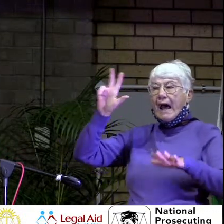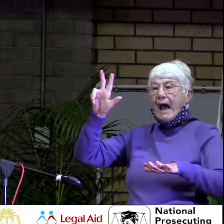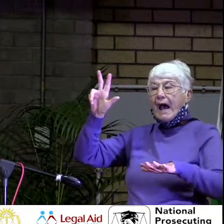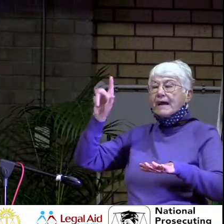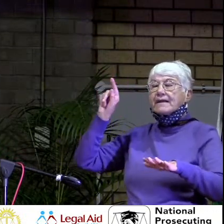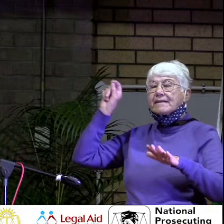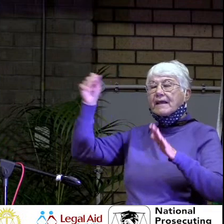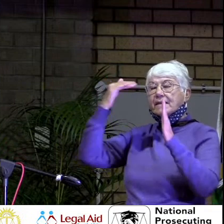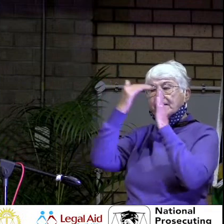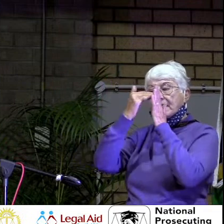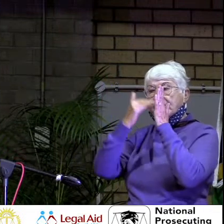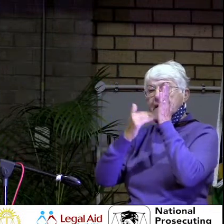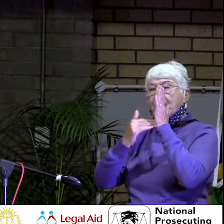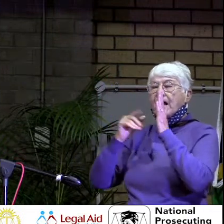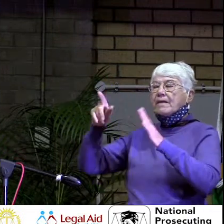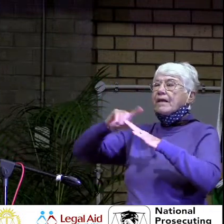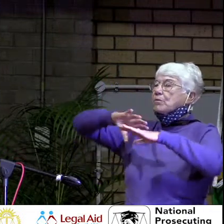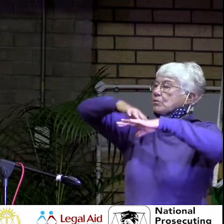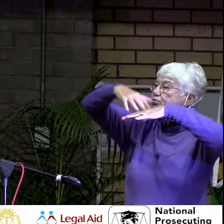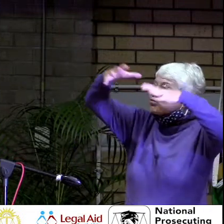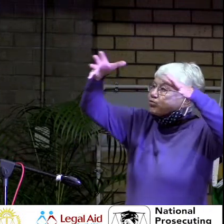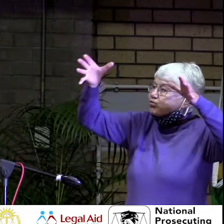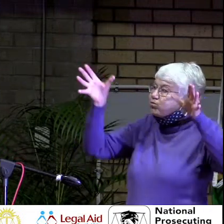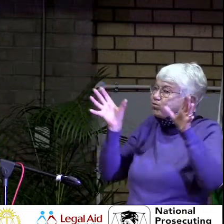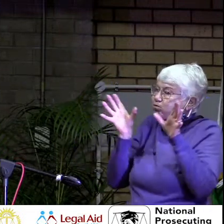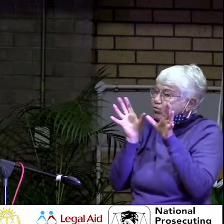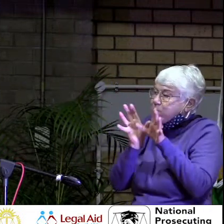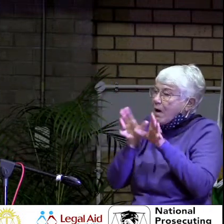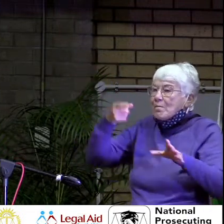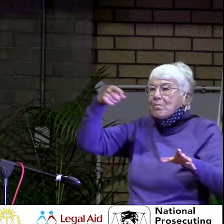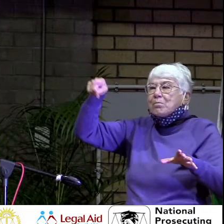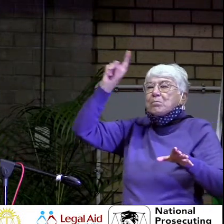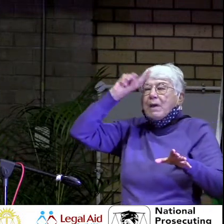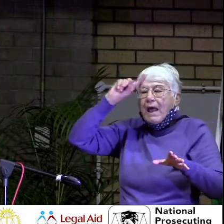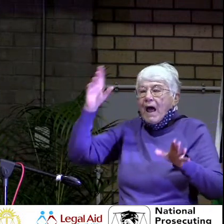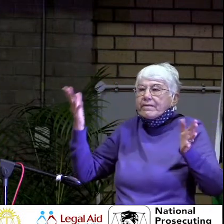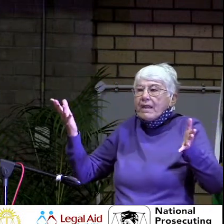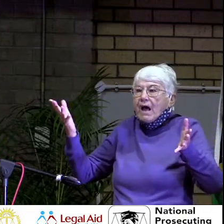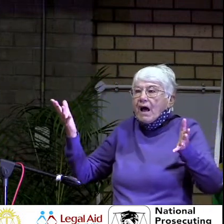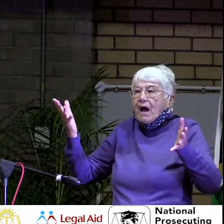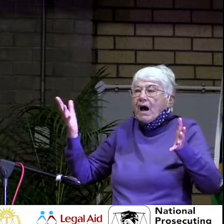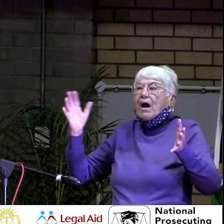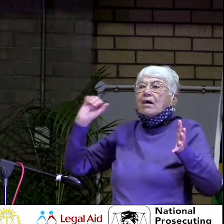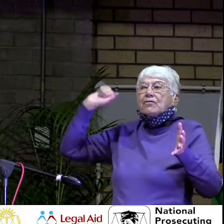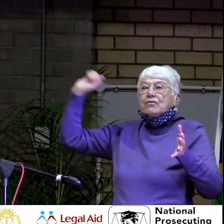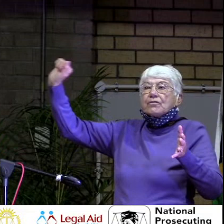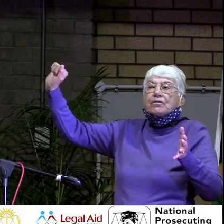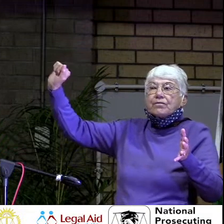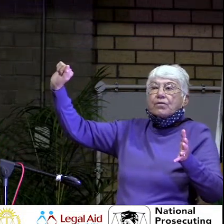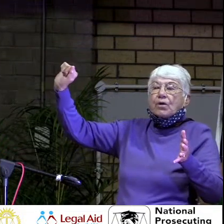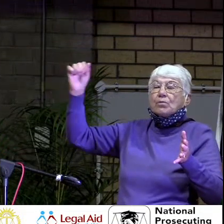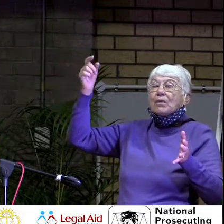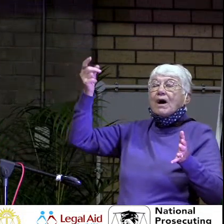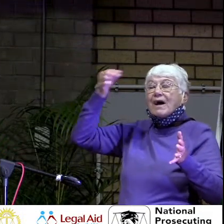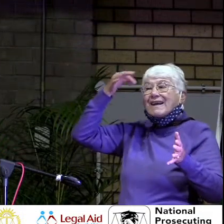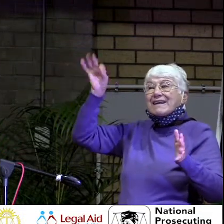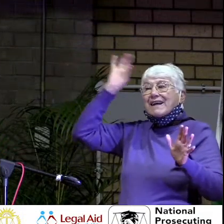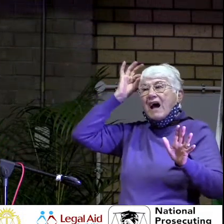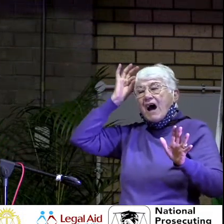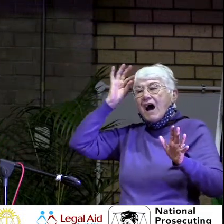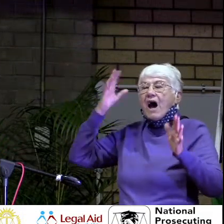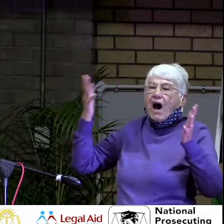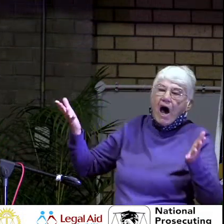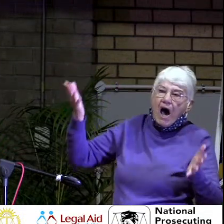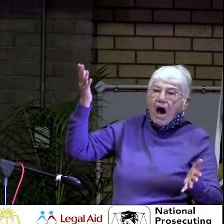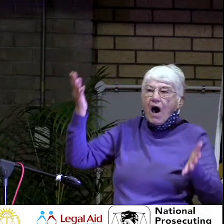a coherent plan involving all stakeholders on government's part in particular to deal with the crisis